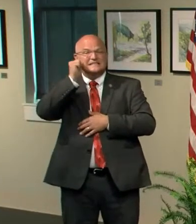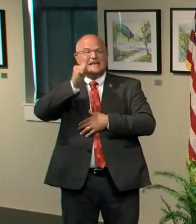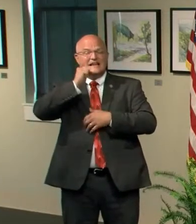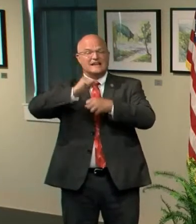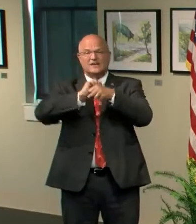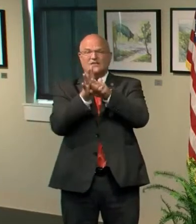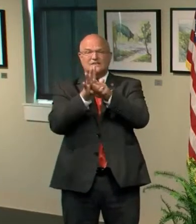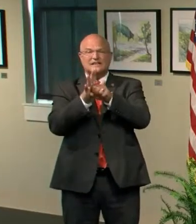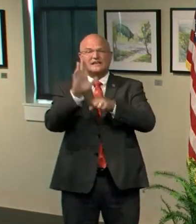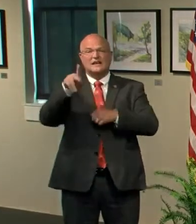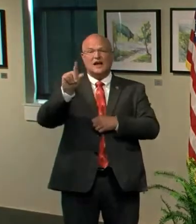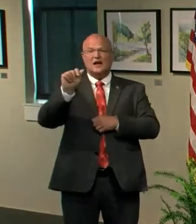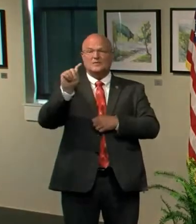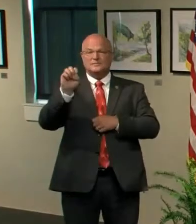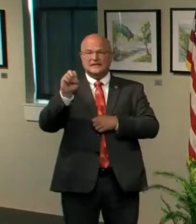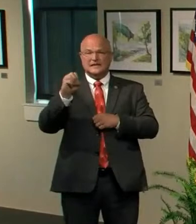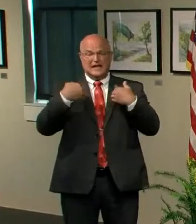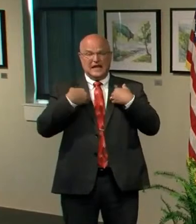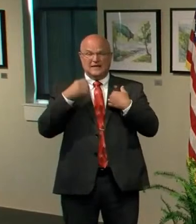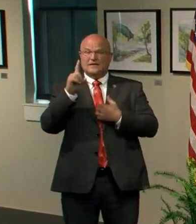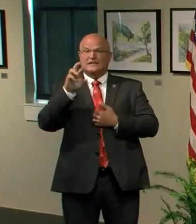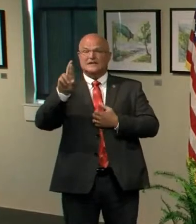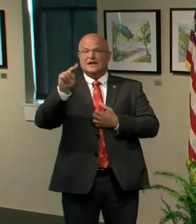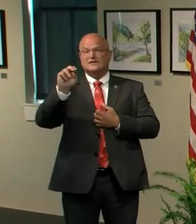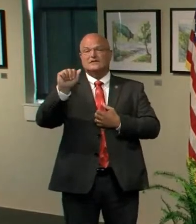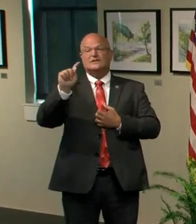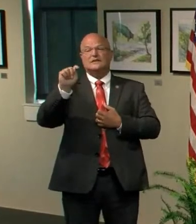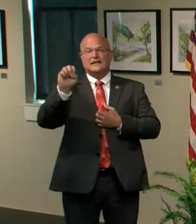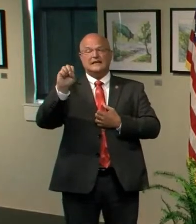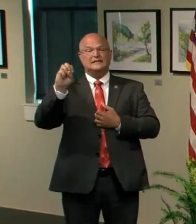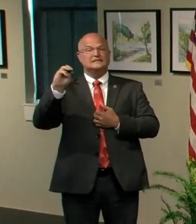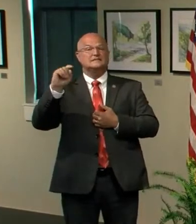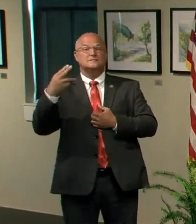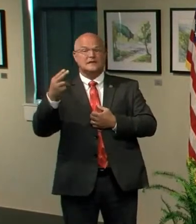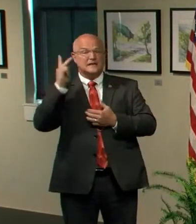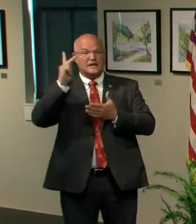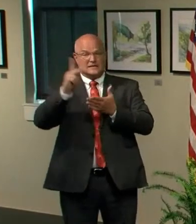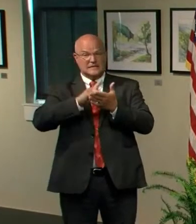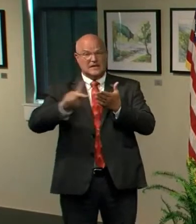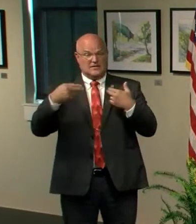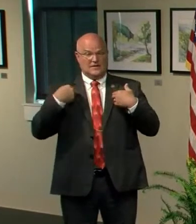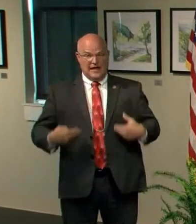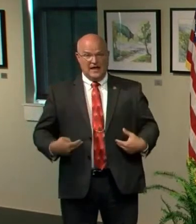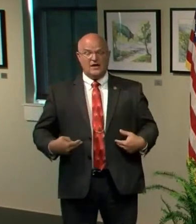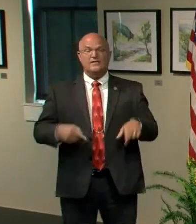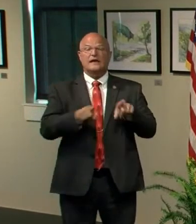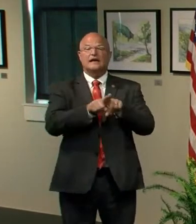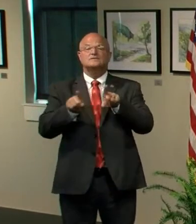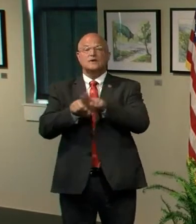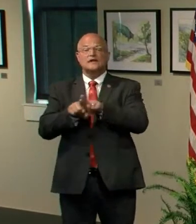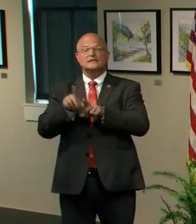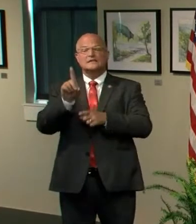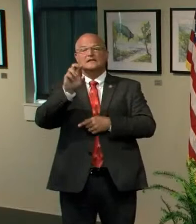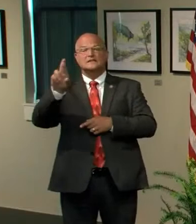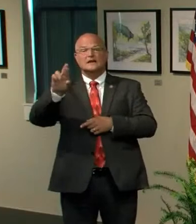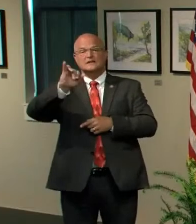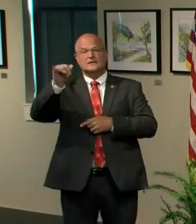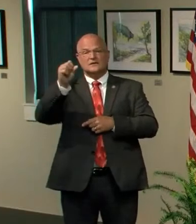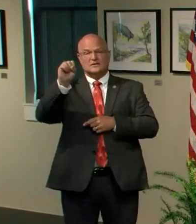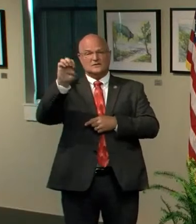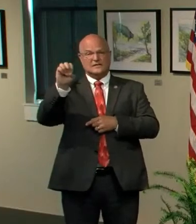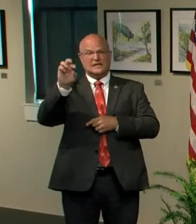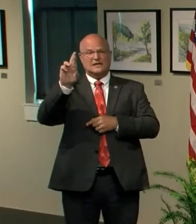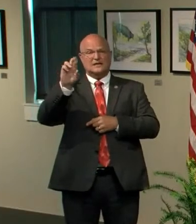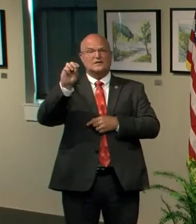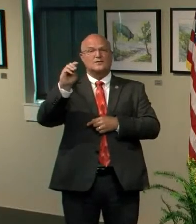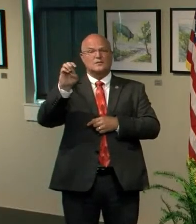COVID-19 update, joined by Dr. Nate Smith, our Secretary of Health, as well as Dr. Jose